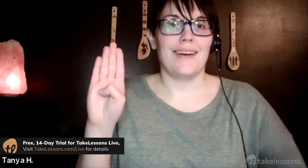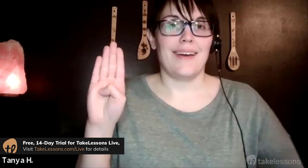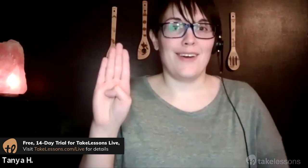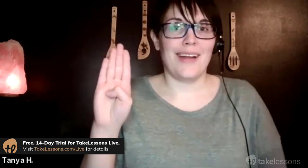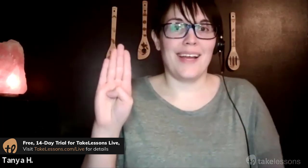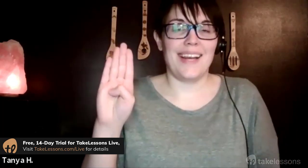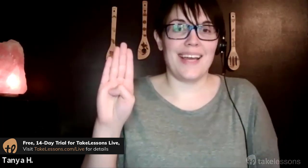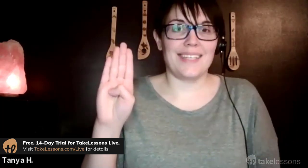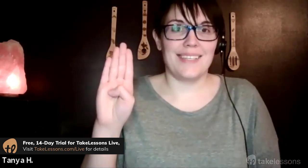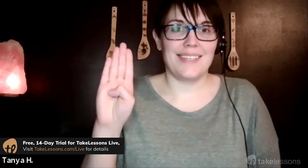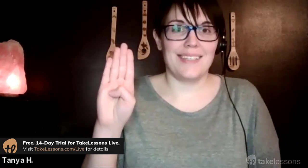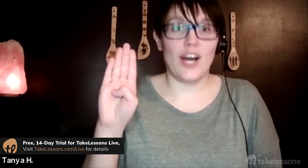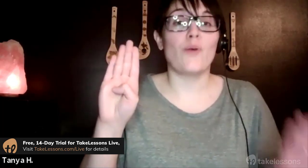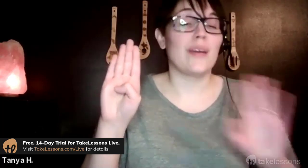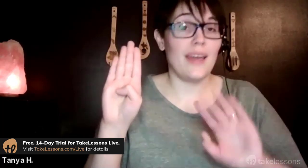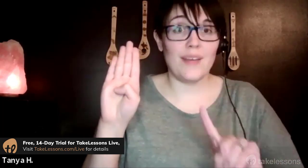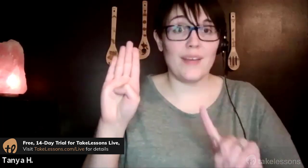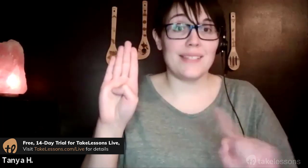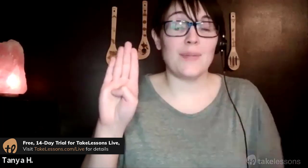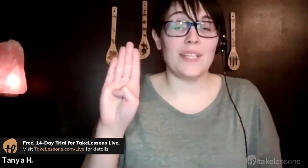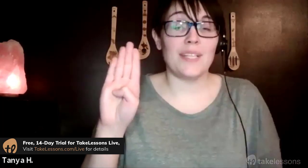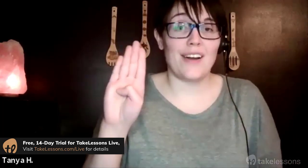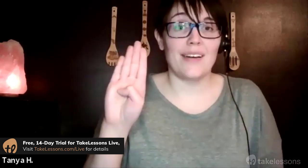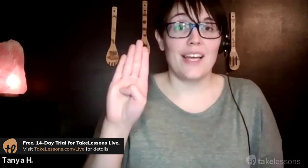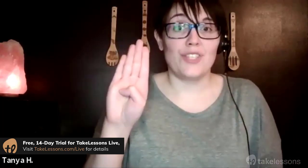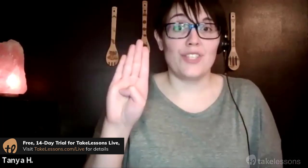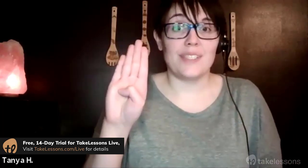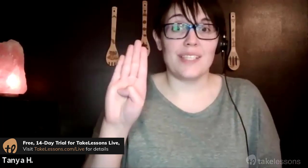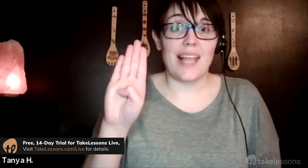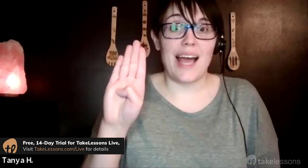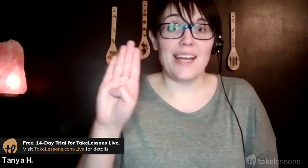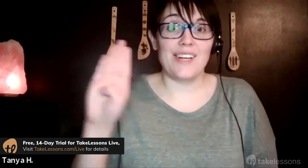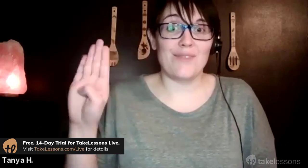All right, next. Oh, if it's a double letter, you just slide it over